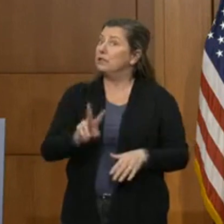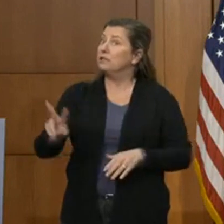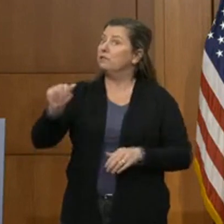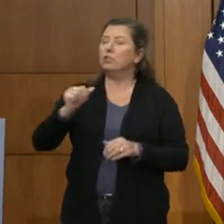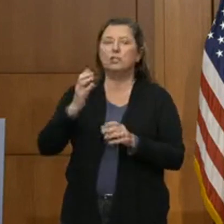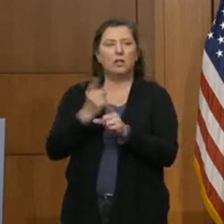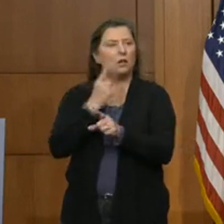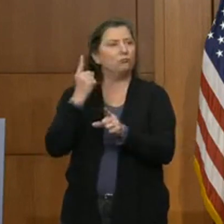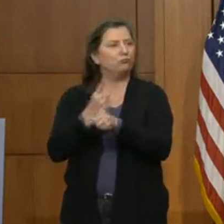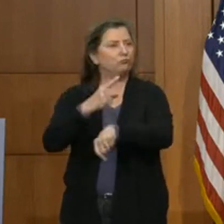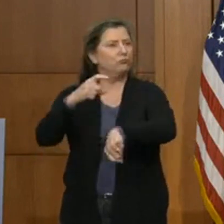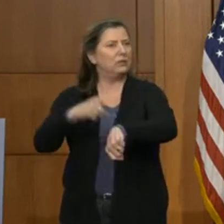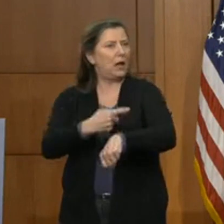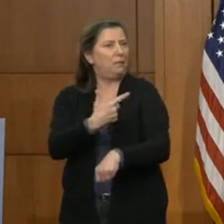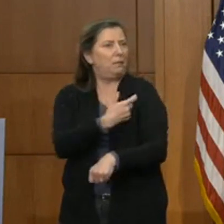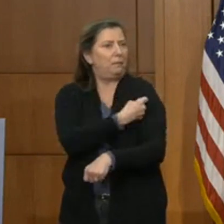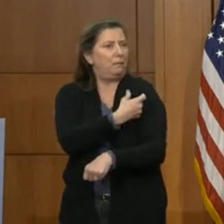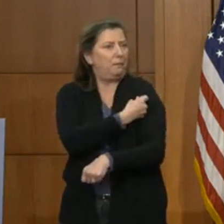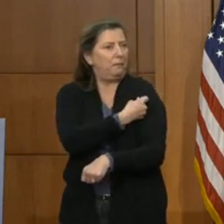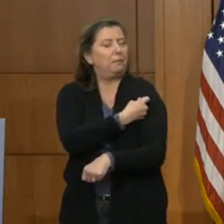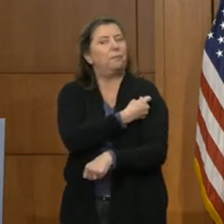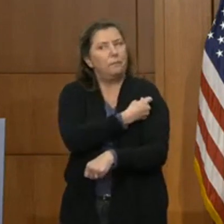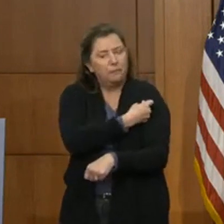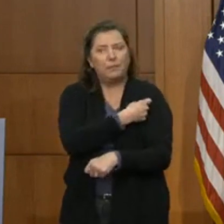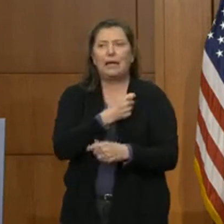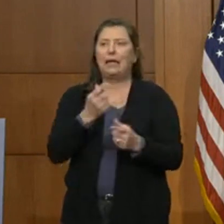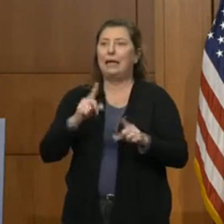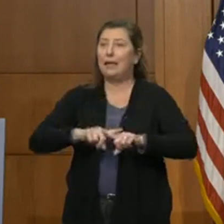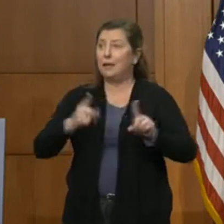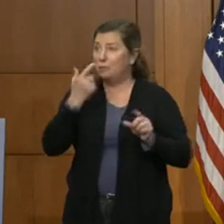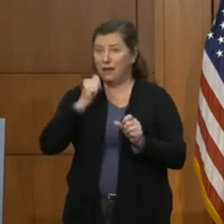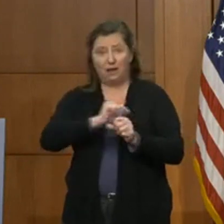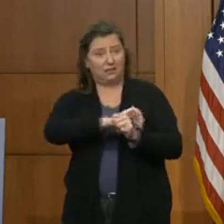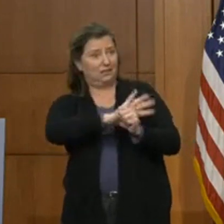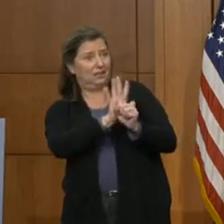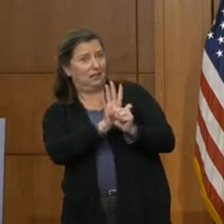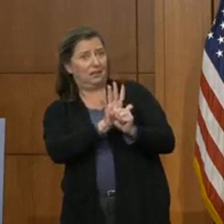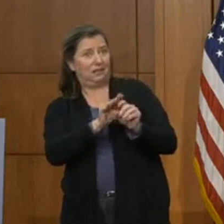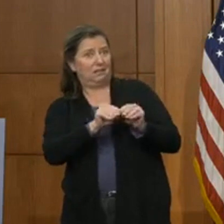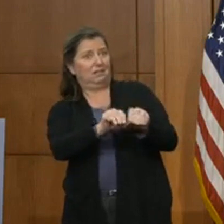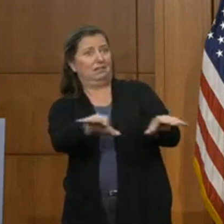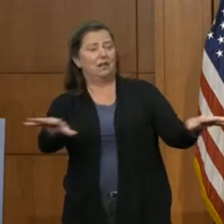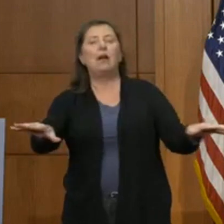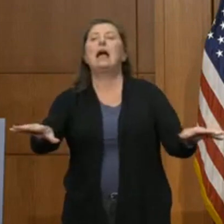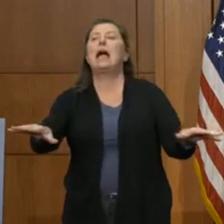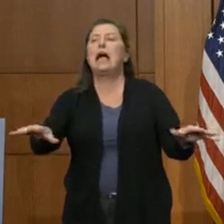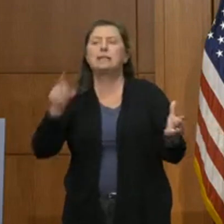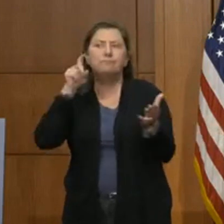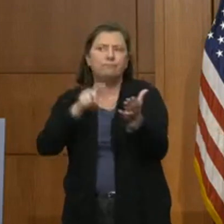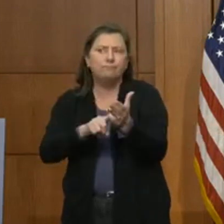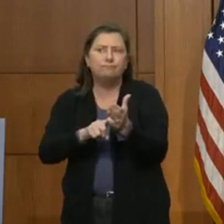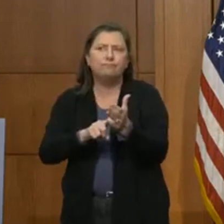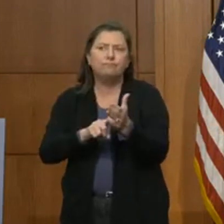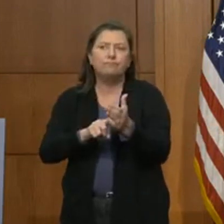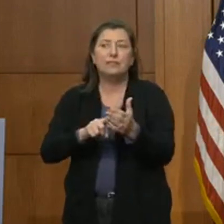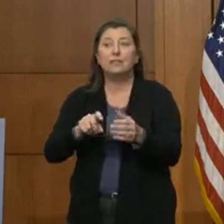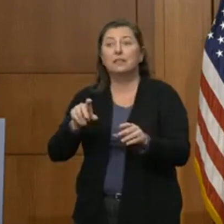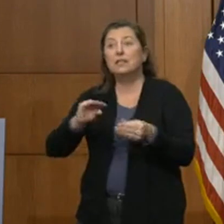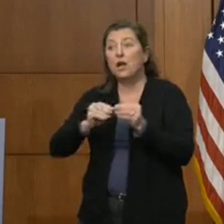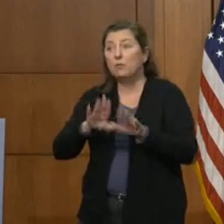time. However, due to COVID-19, we're starting to see a decline in